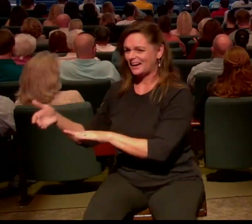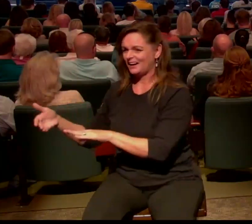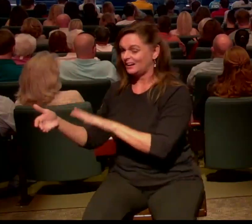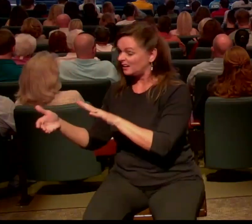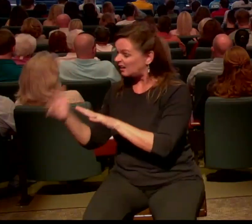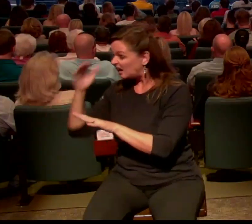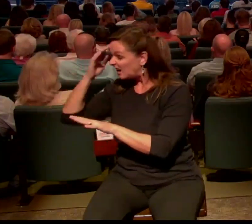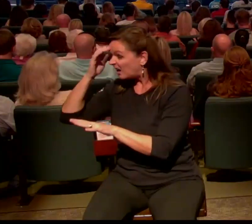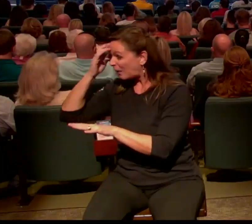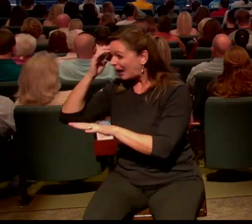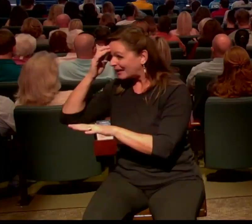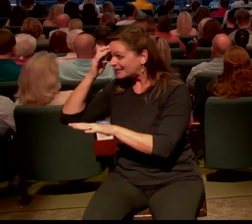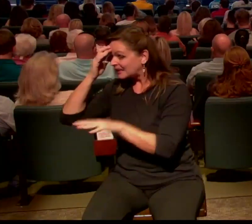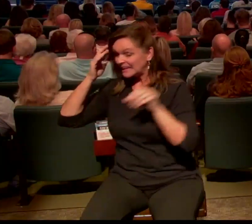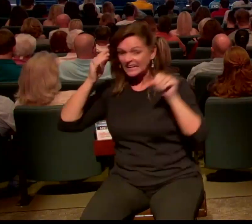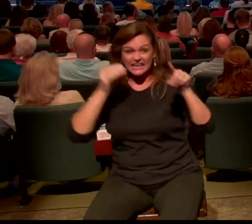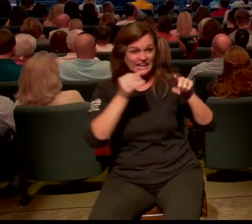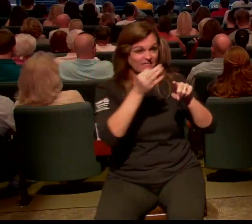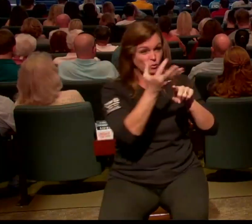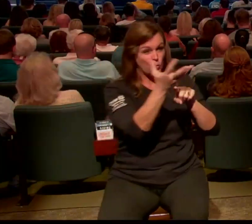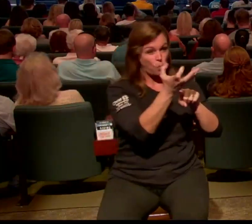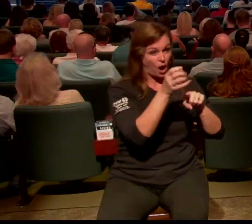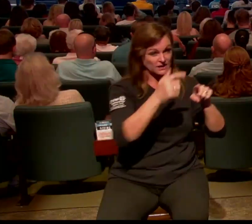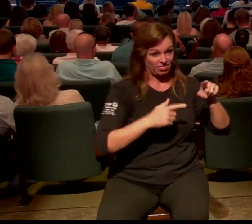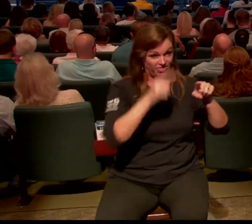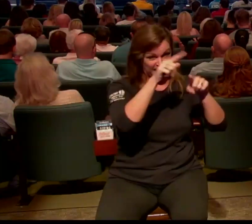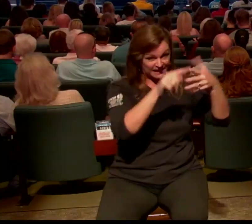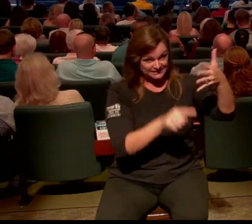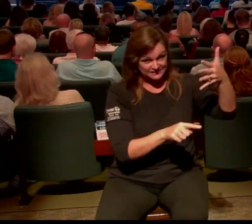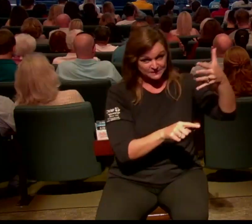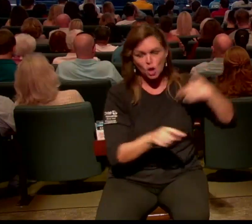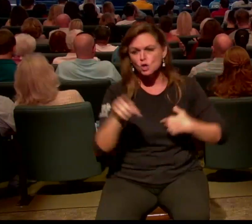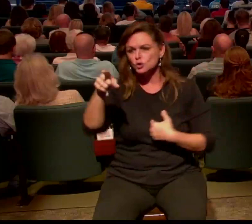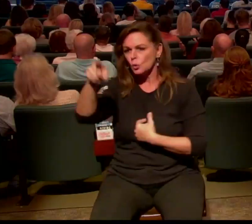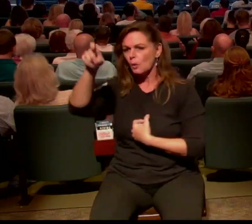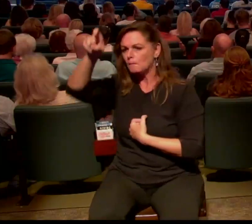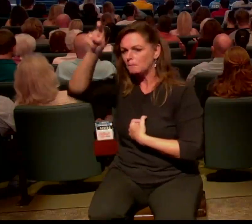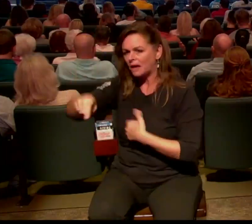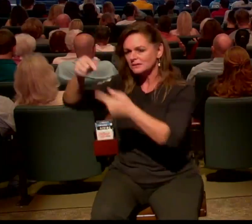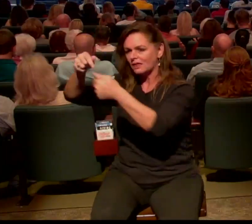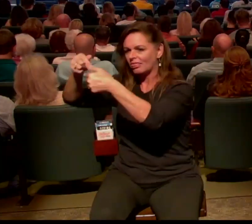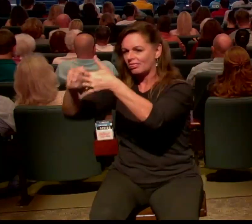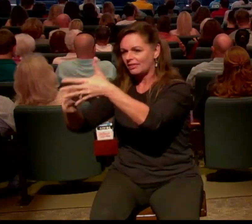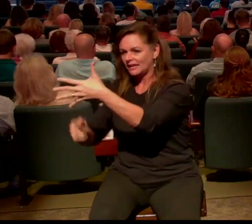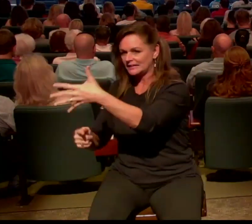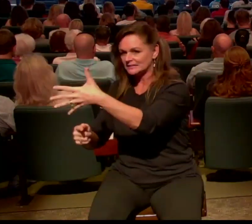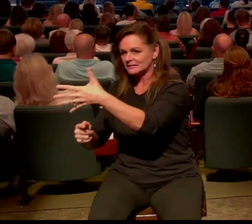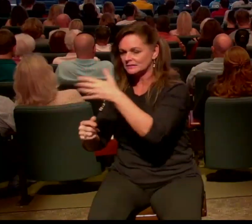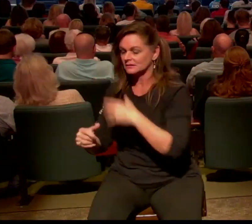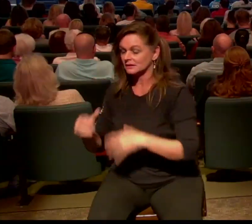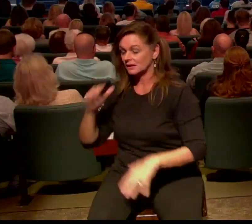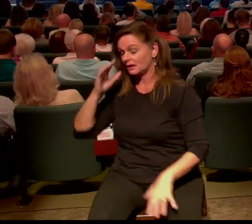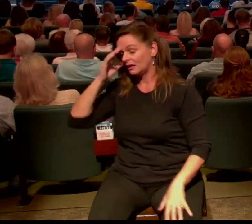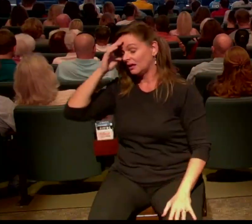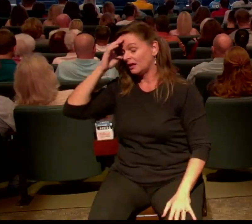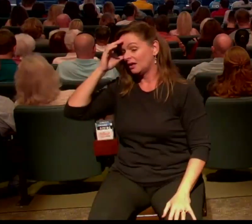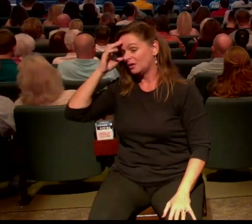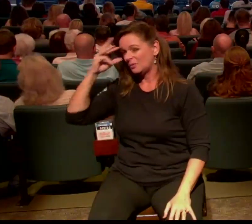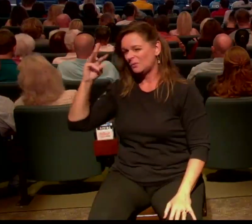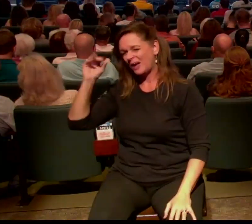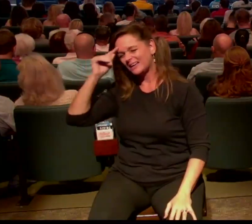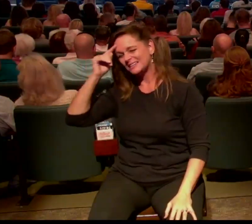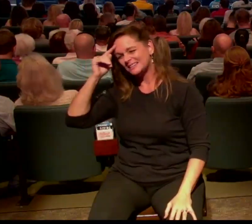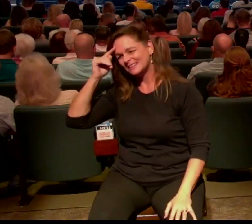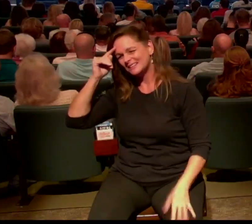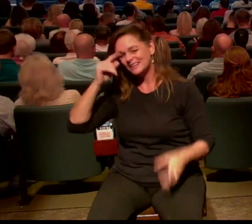And yet Jesus said, let me help you with this. that what you keep, you lose,